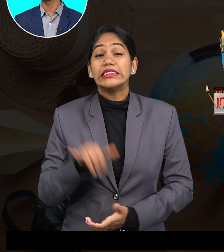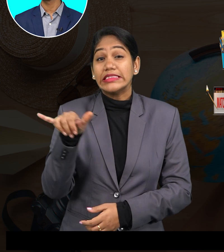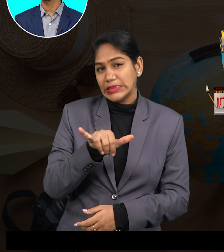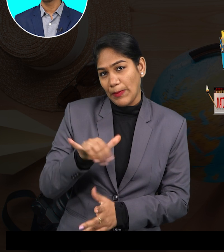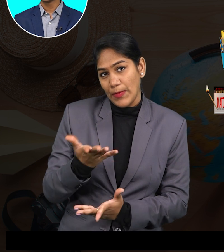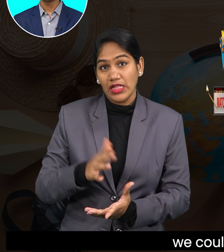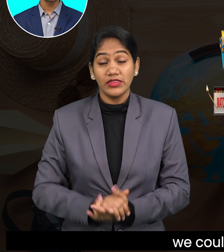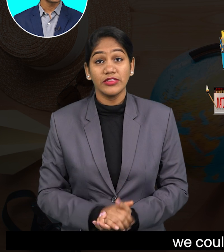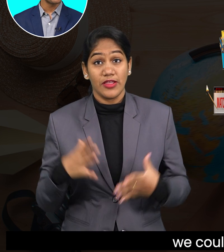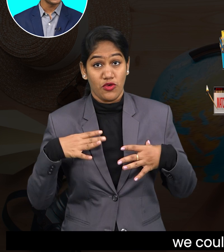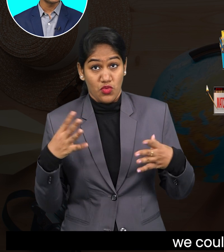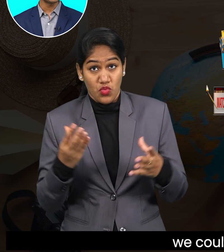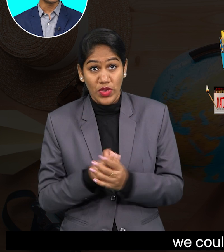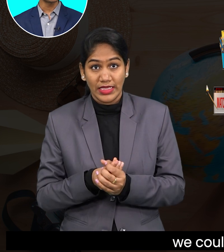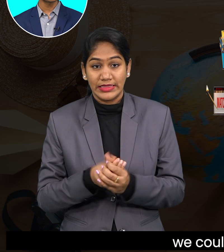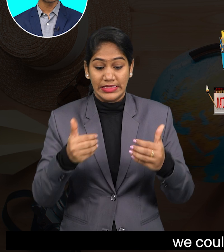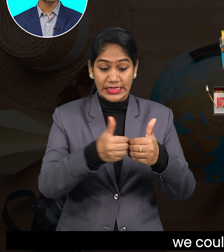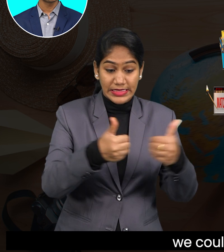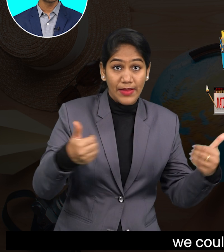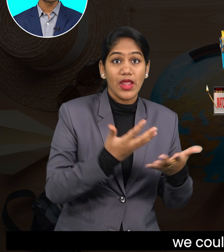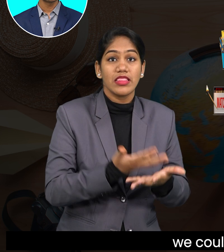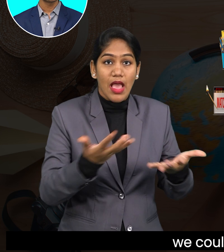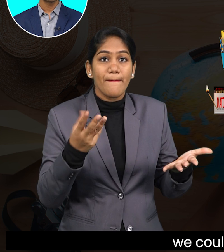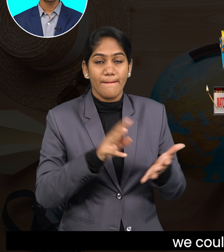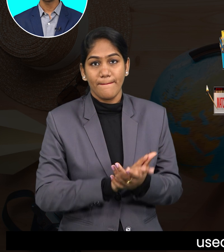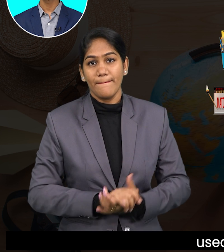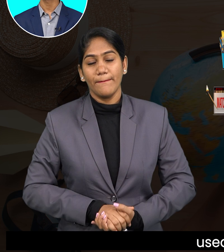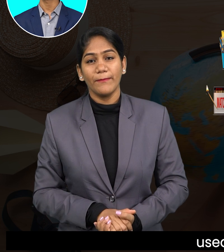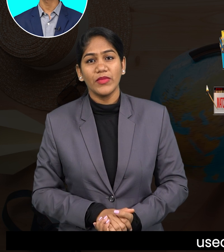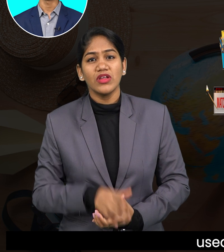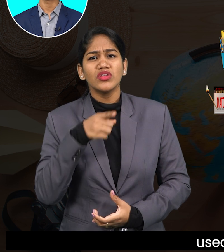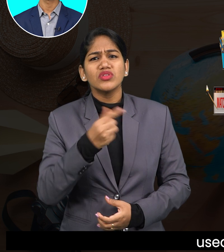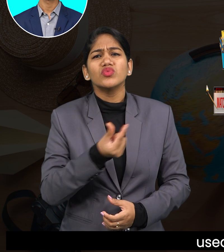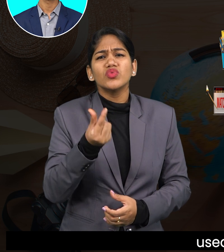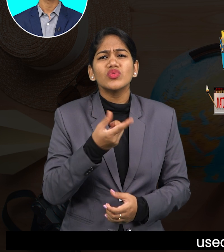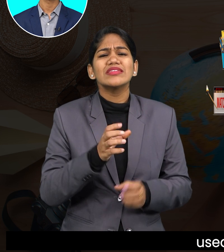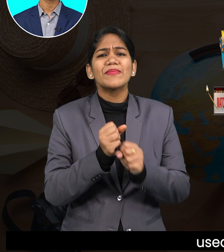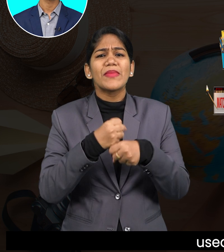Similarly, we could separate the things used to prepare food.